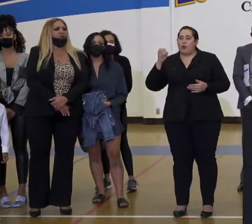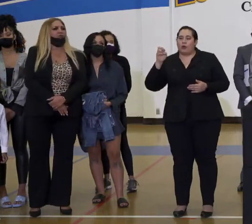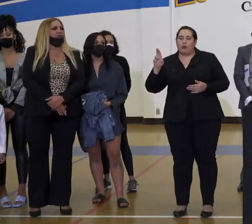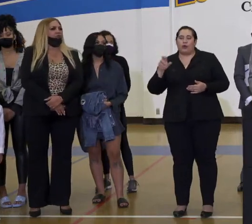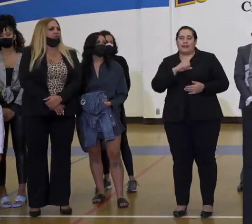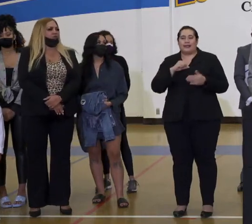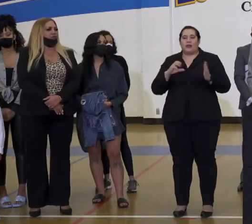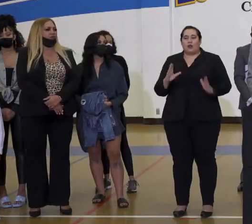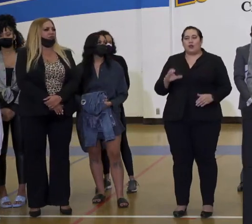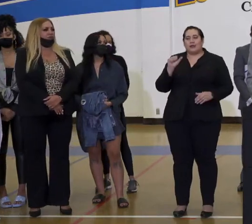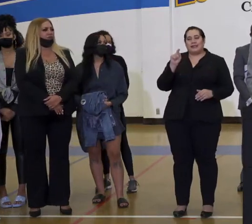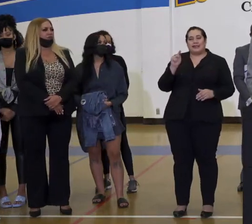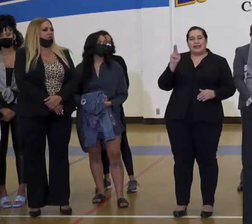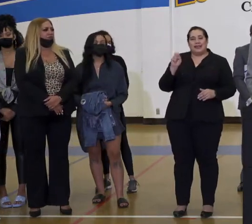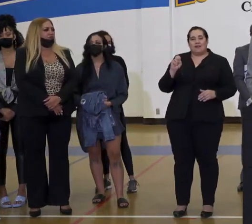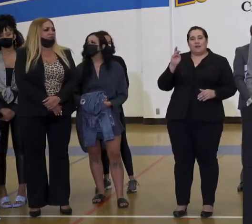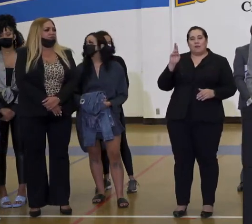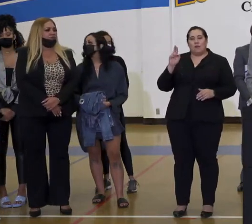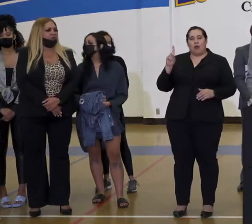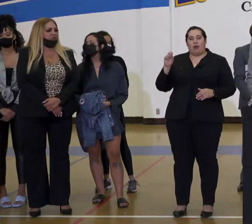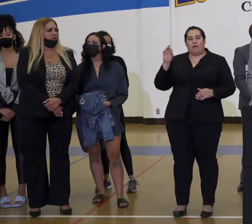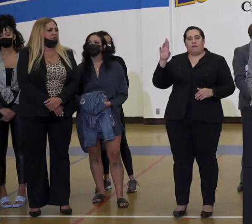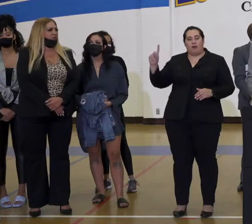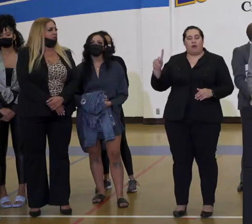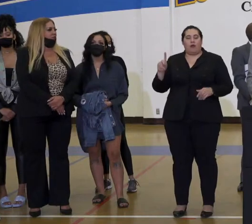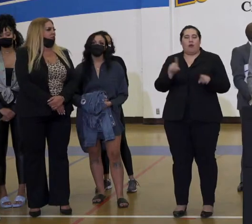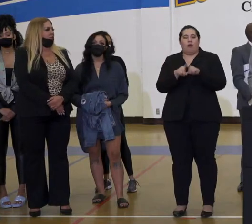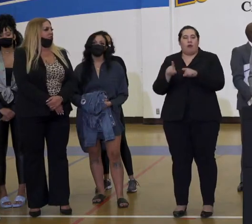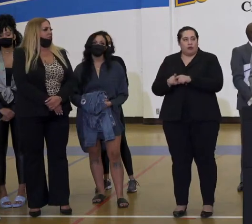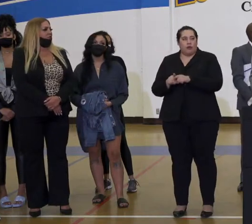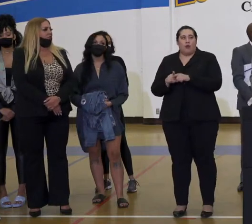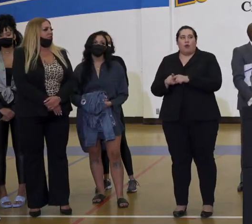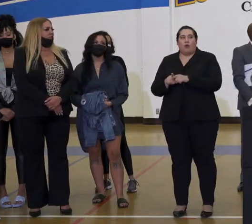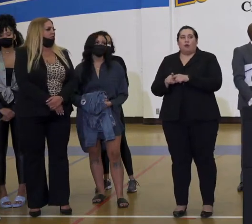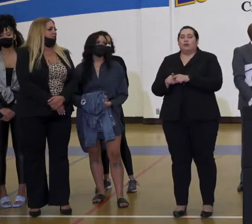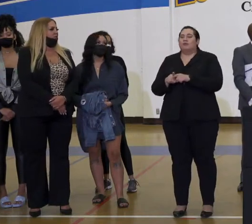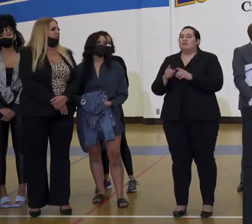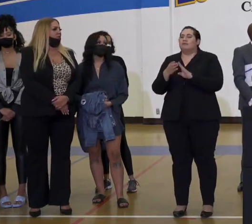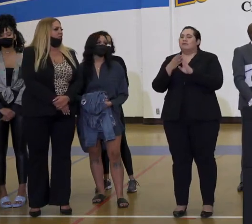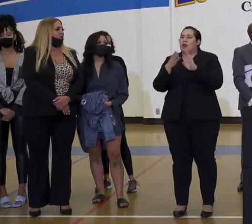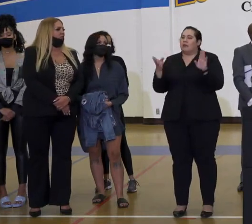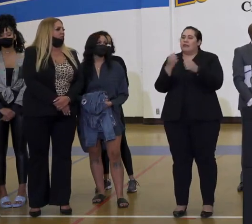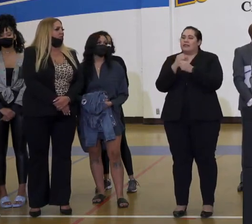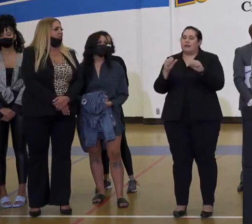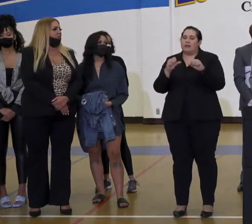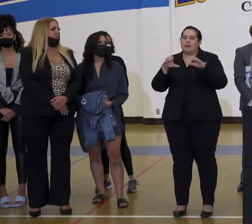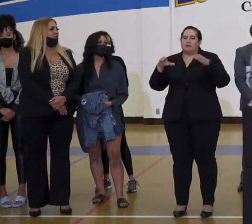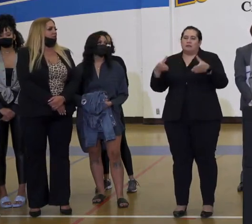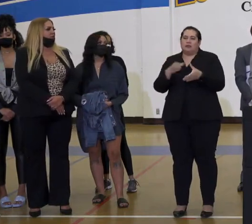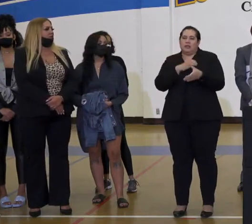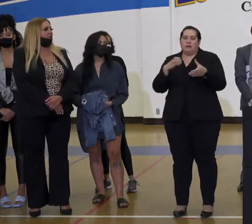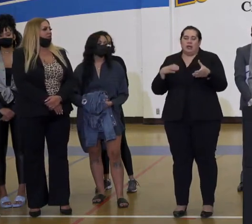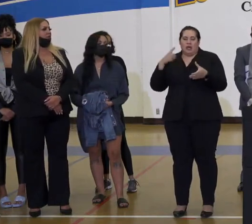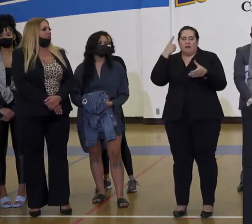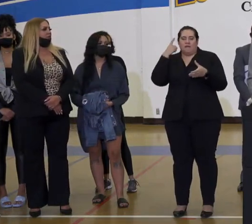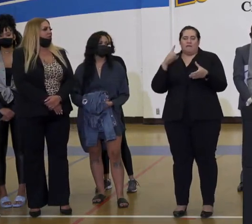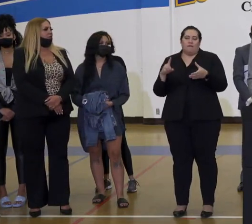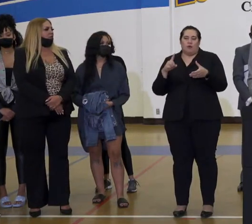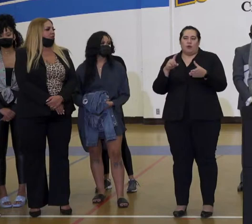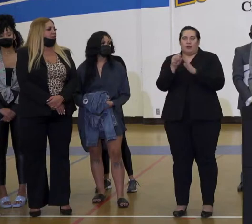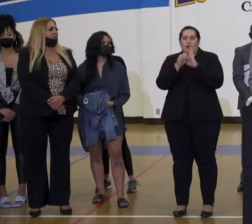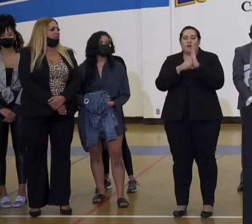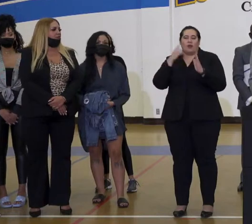Bradford, as the chairs respectfully, of the Public Safety Committee for the California